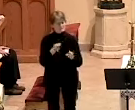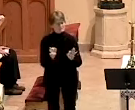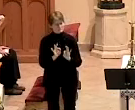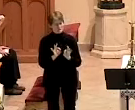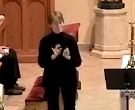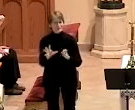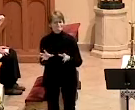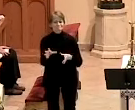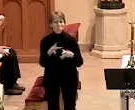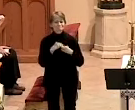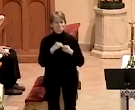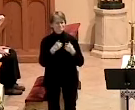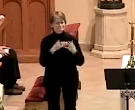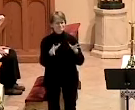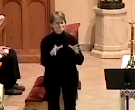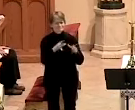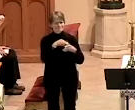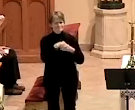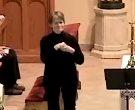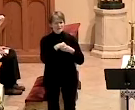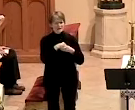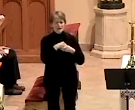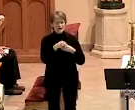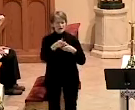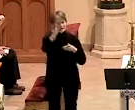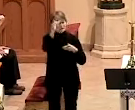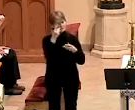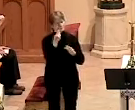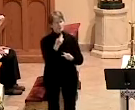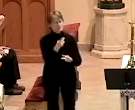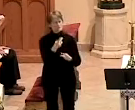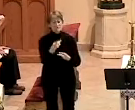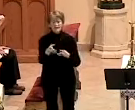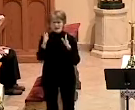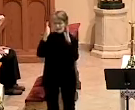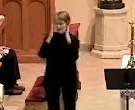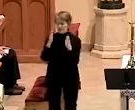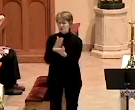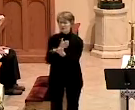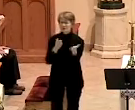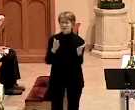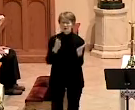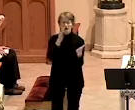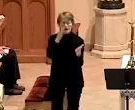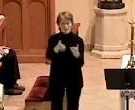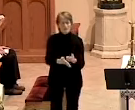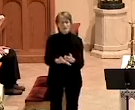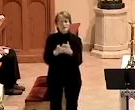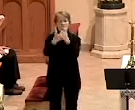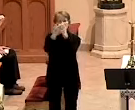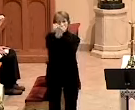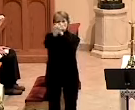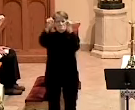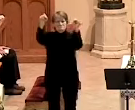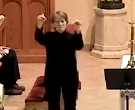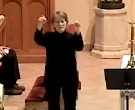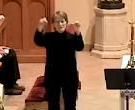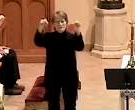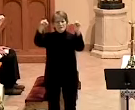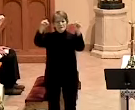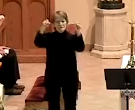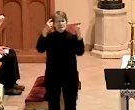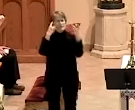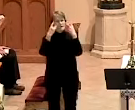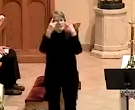says, in an acceptable time I heard you, and on the day of salvation I helped you.